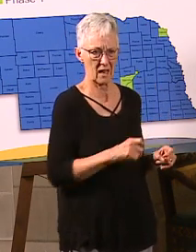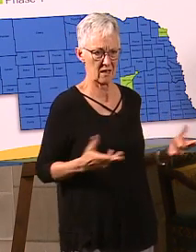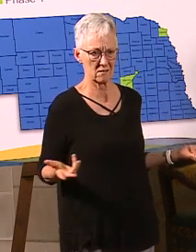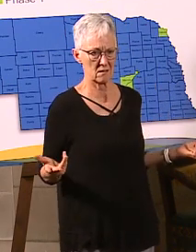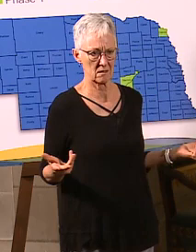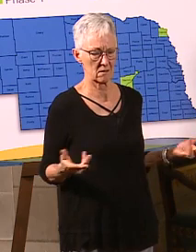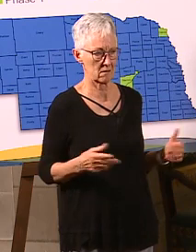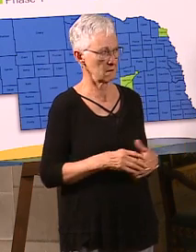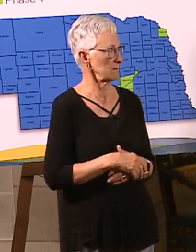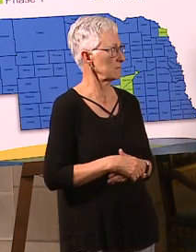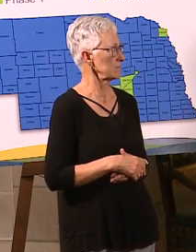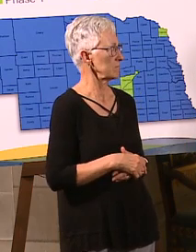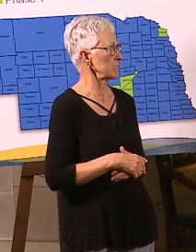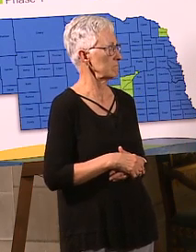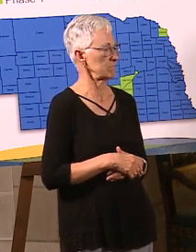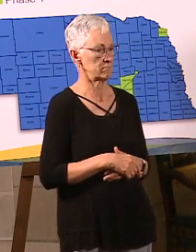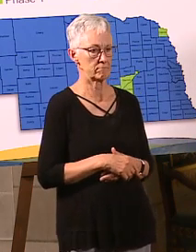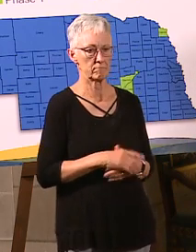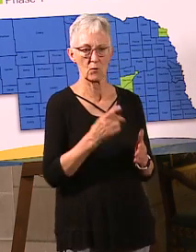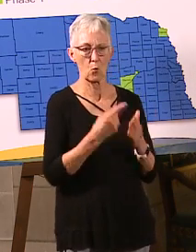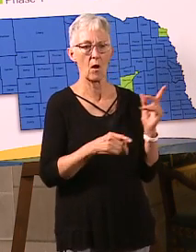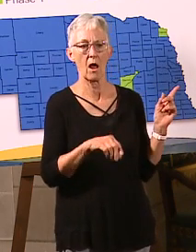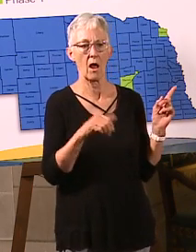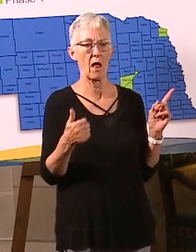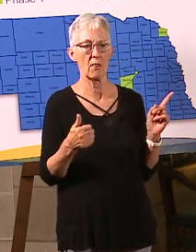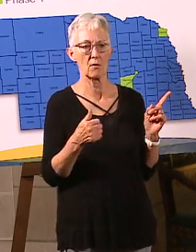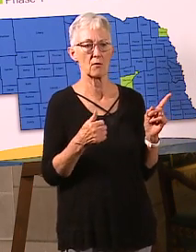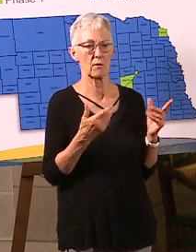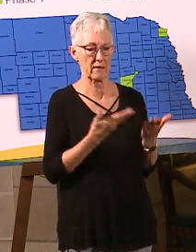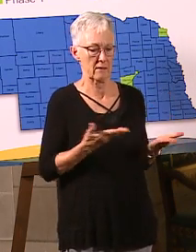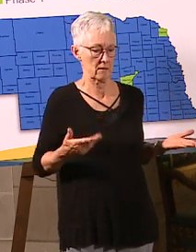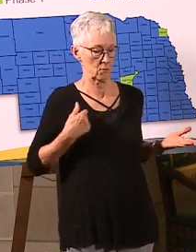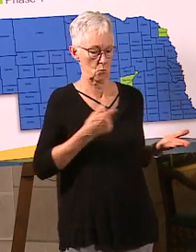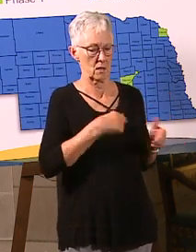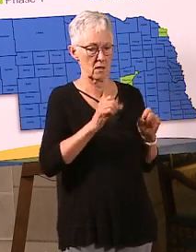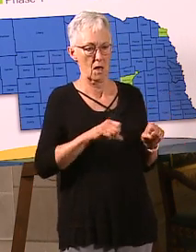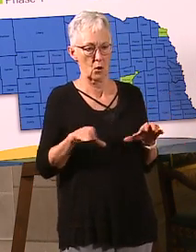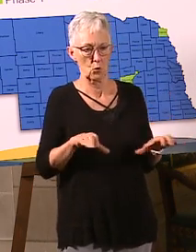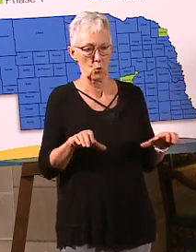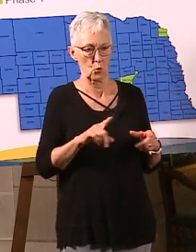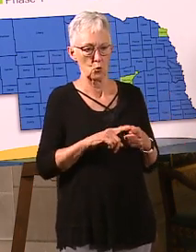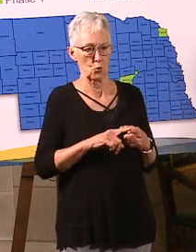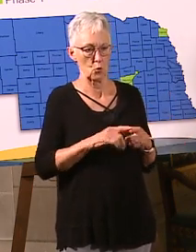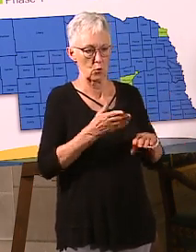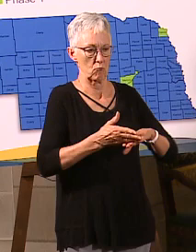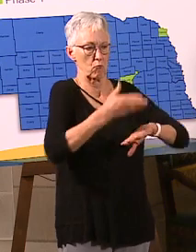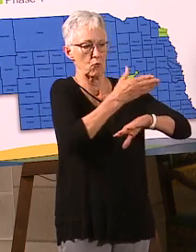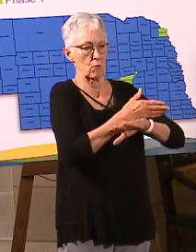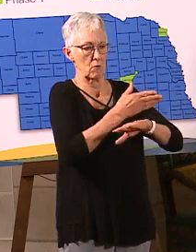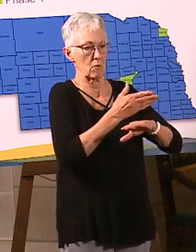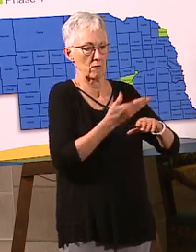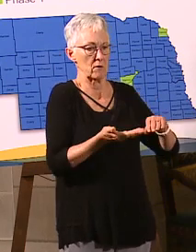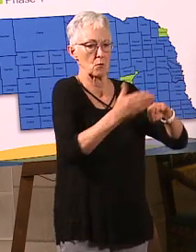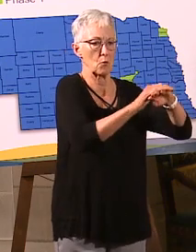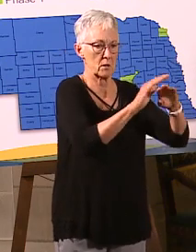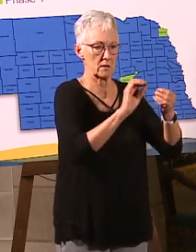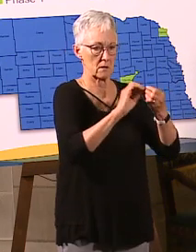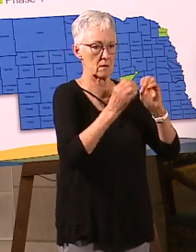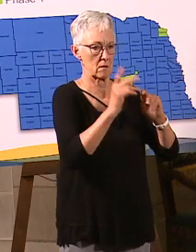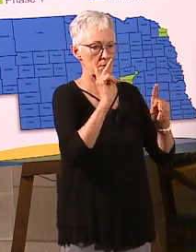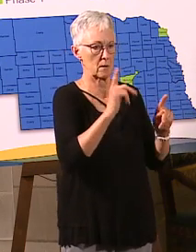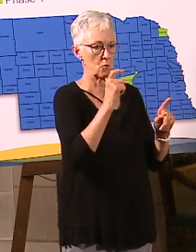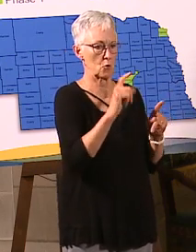it? So Paul is asking about what are other process improvement type of things we can do to make sure we get there, whether it's more people in the lab,